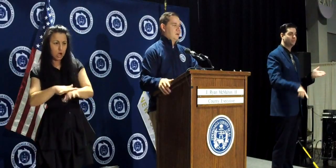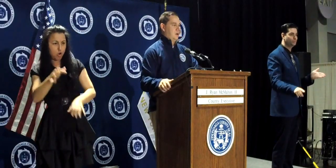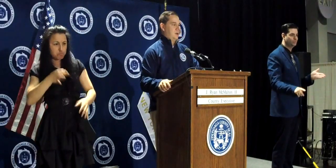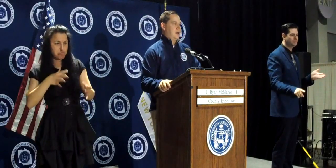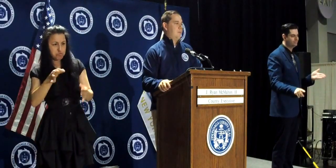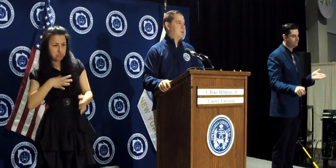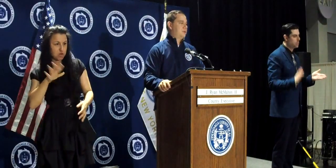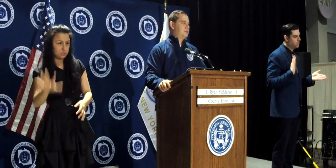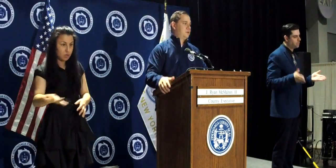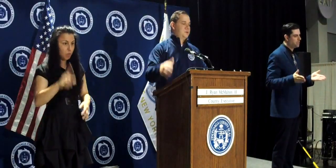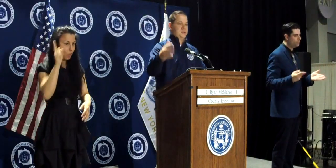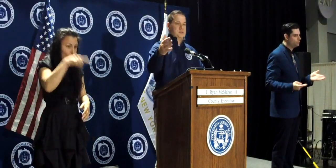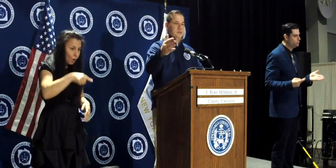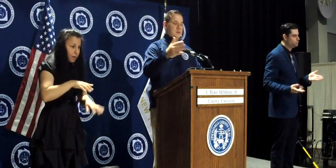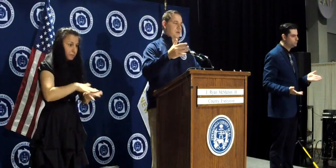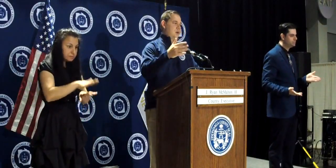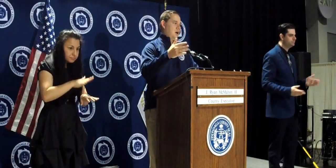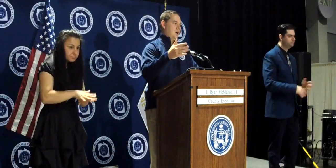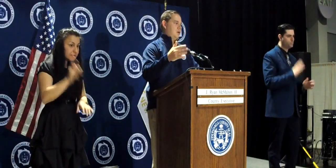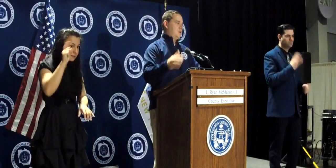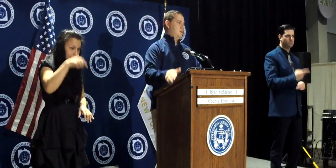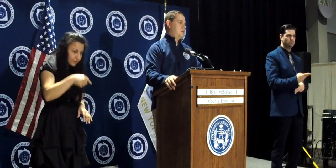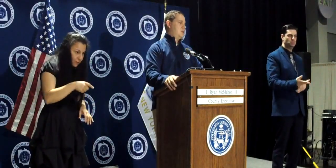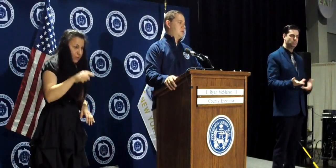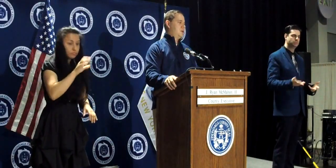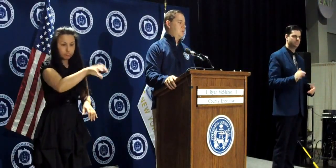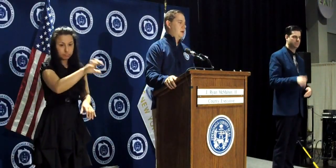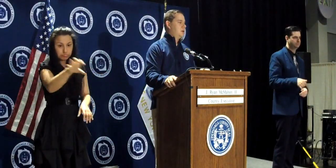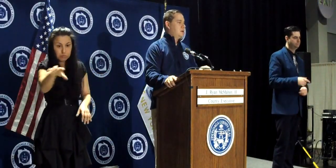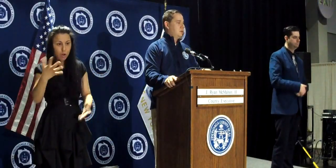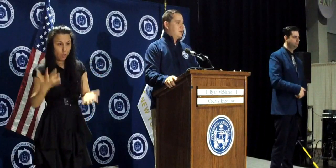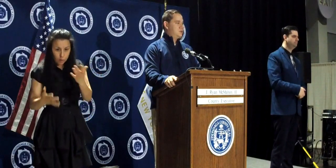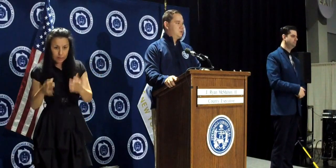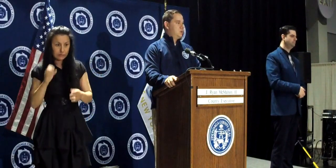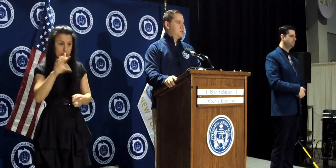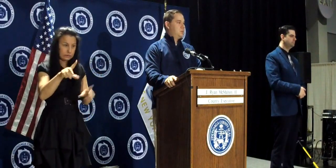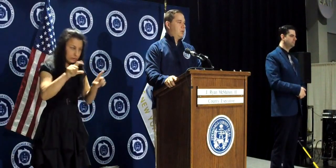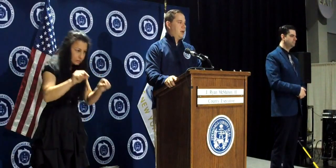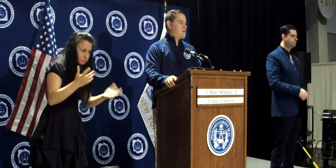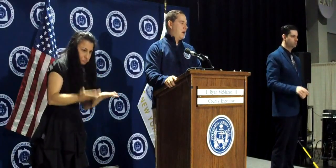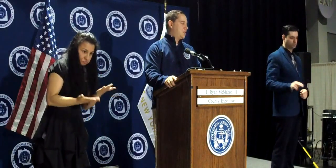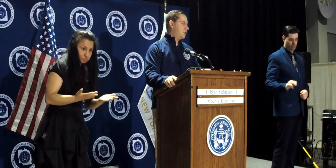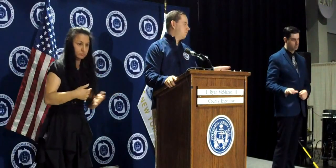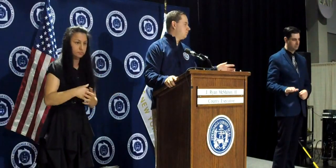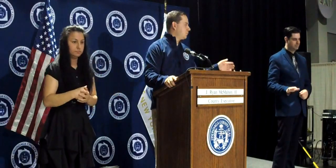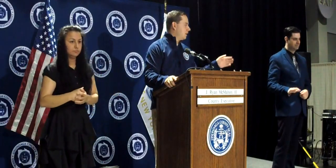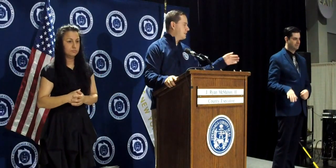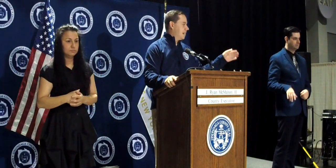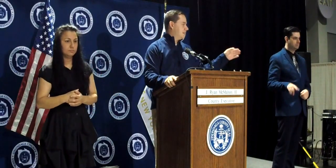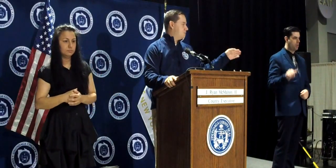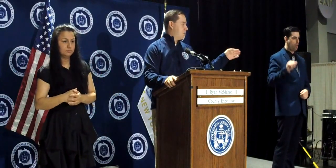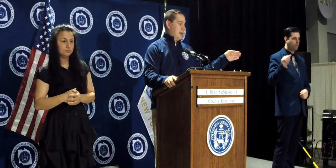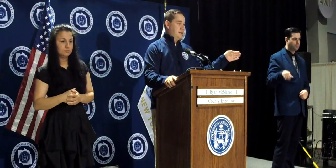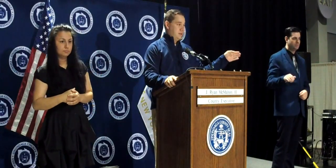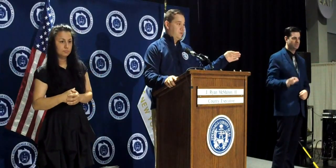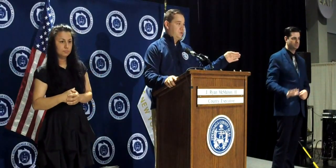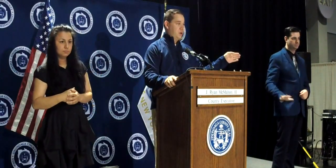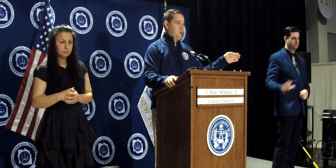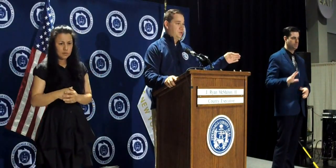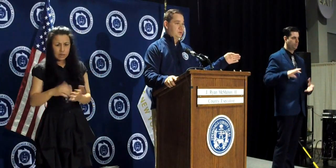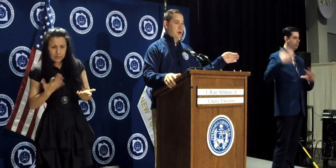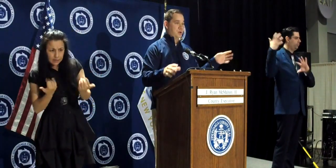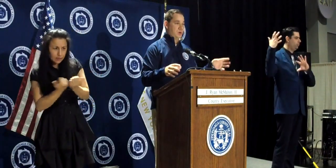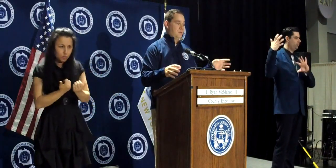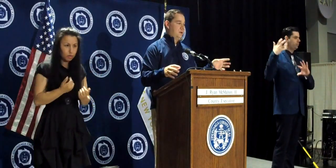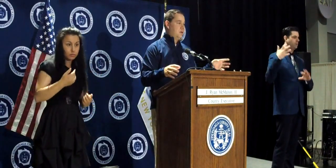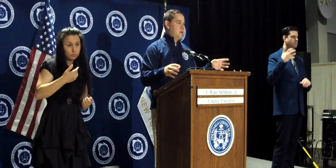Suffolk, the Capital District, which is seeing a surge in their demand, let's do this in a planned fashion. Let's not disband the